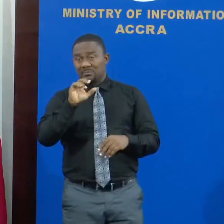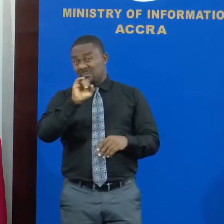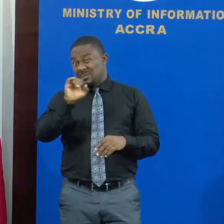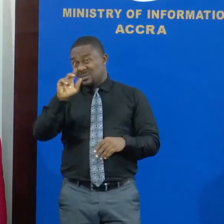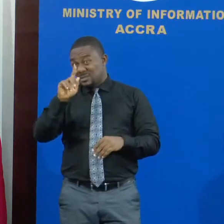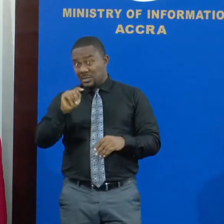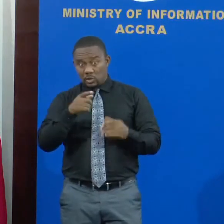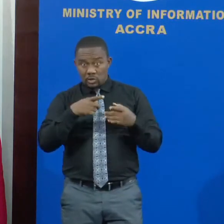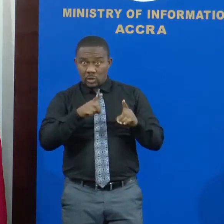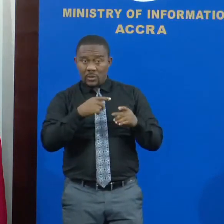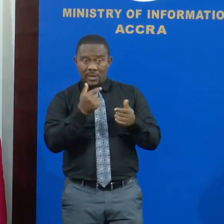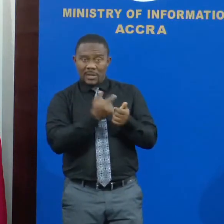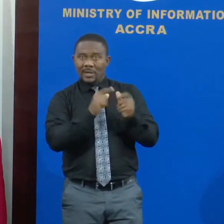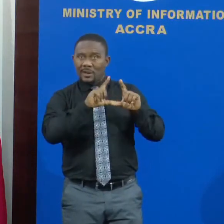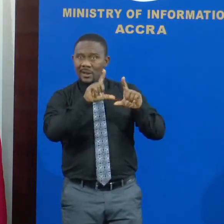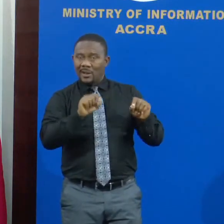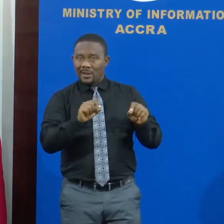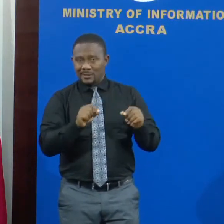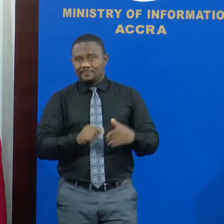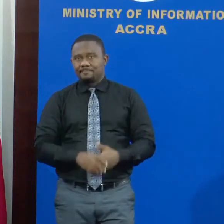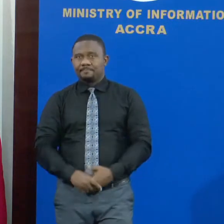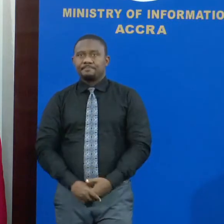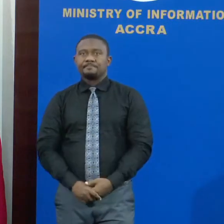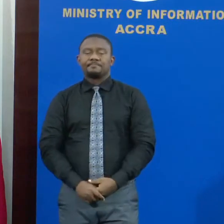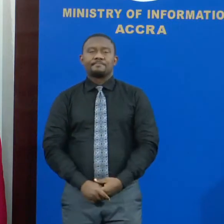to link your two accounts.